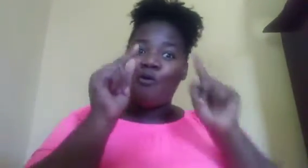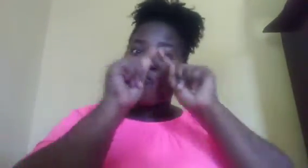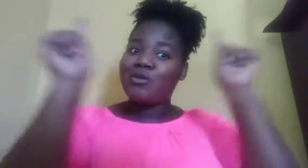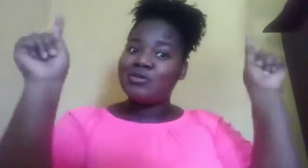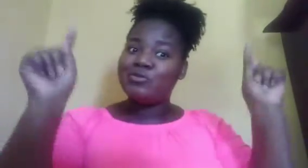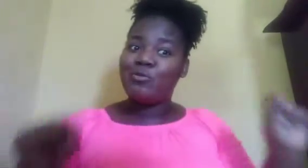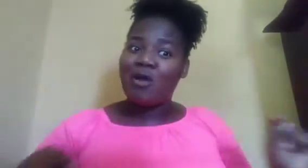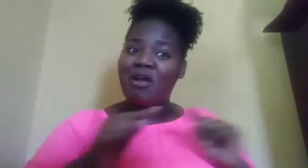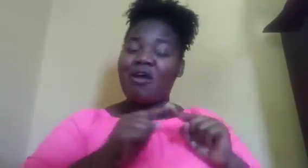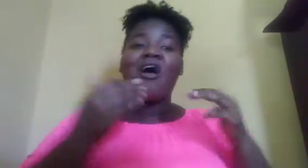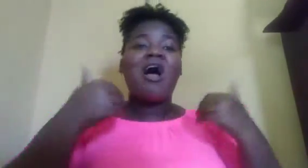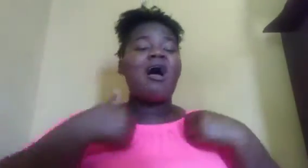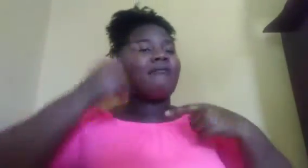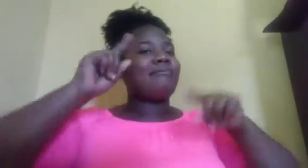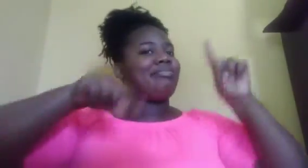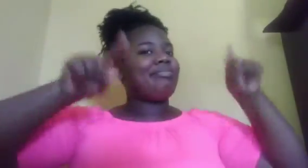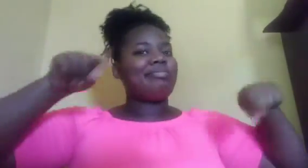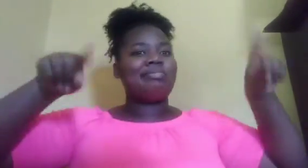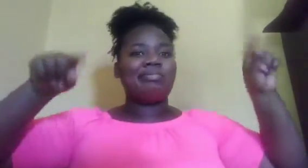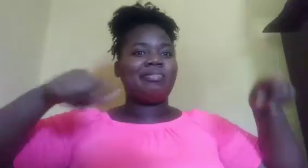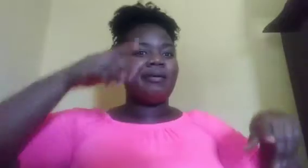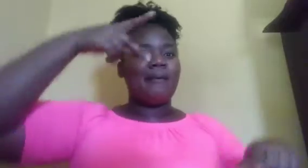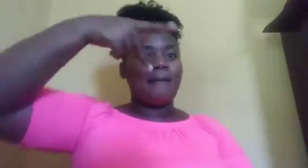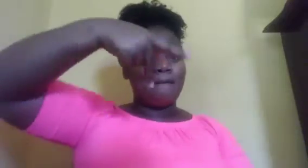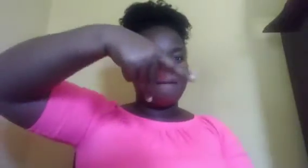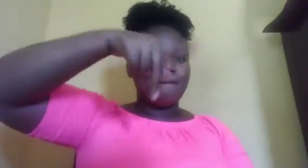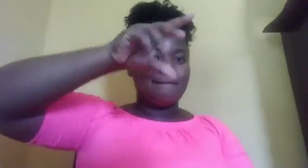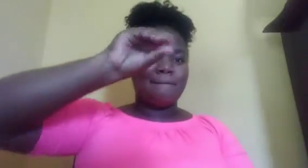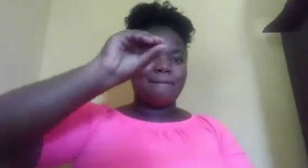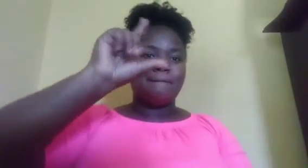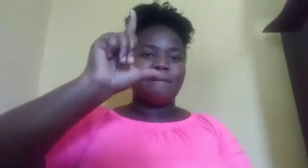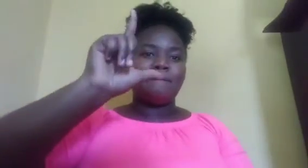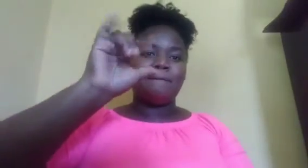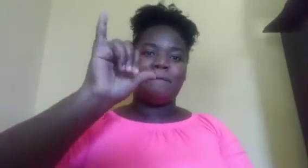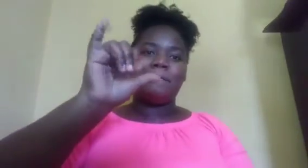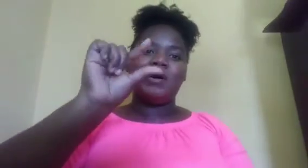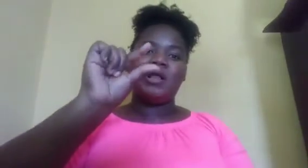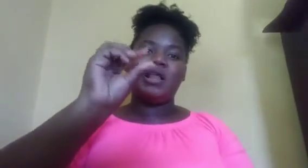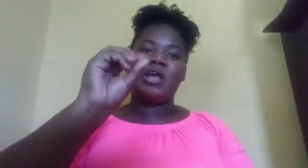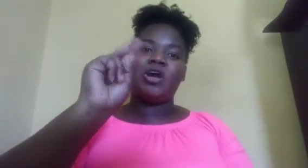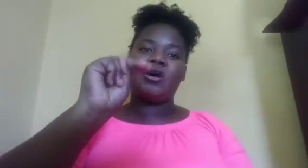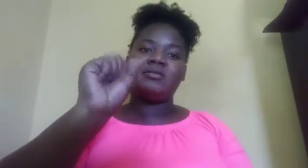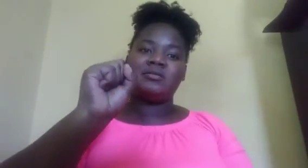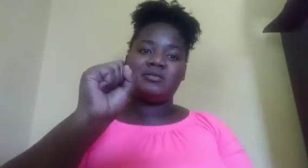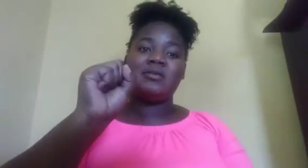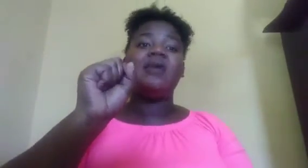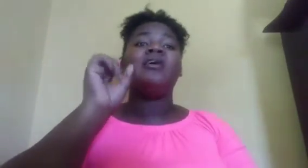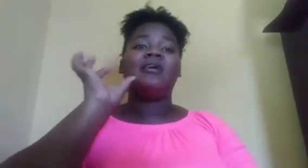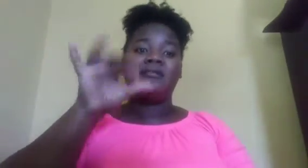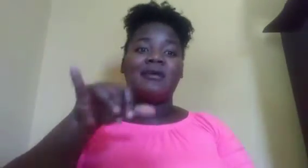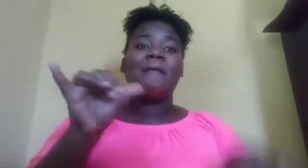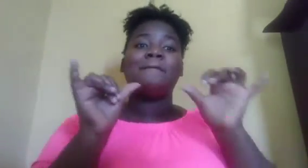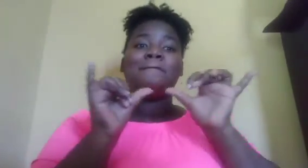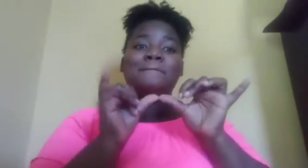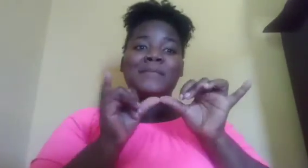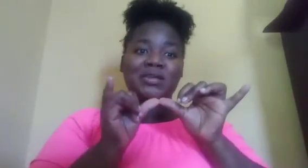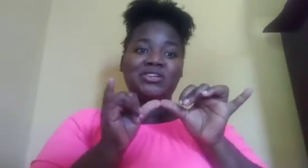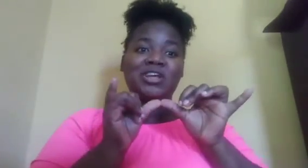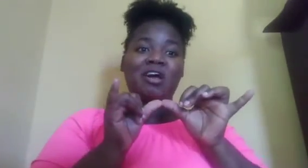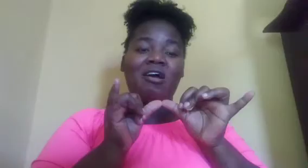not only for squares, but you have for different polygons